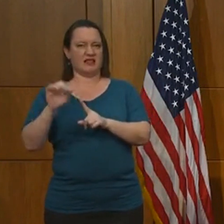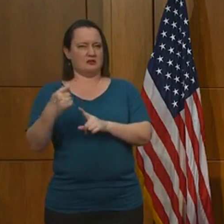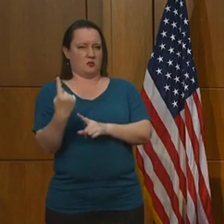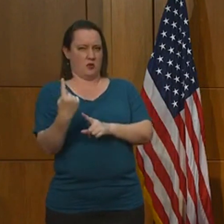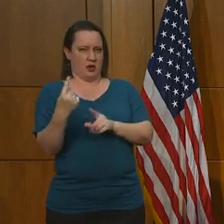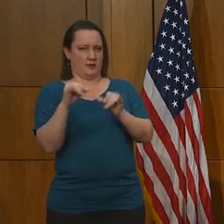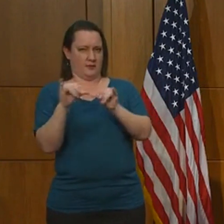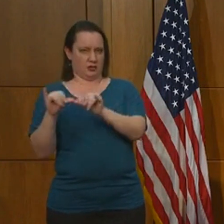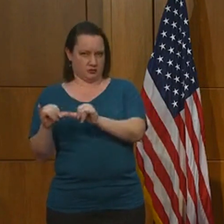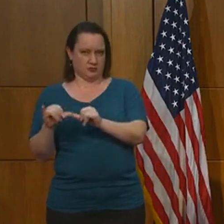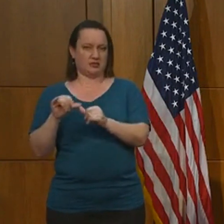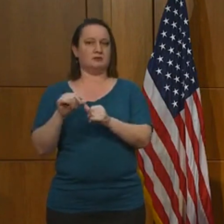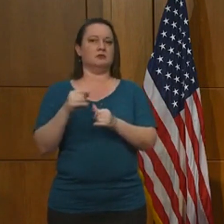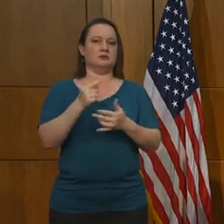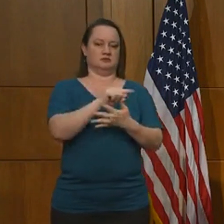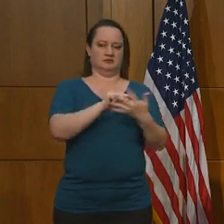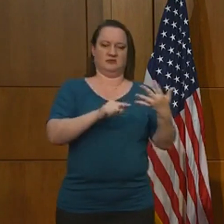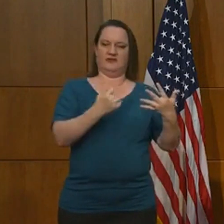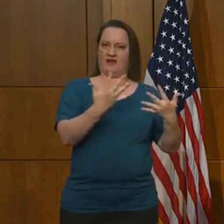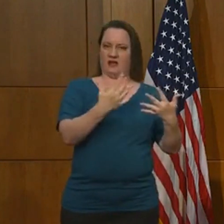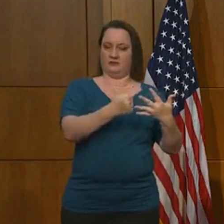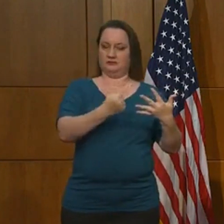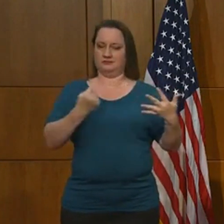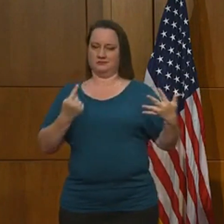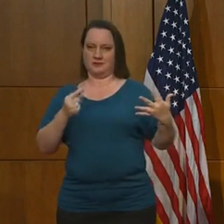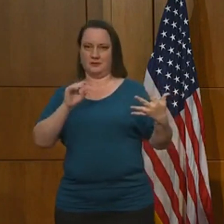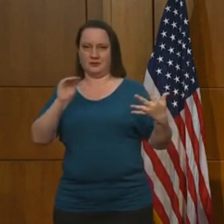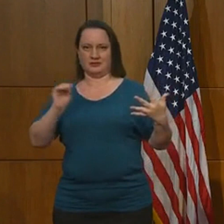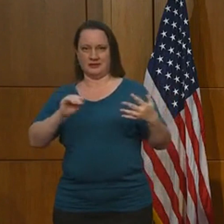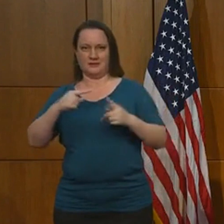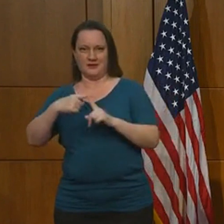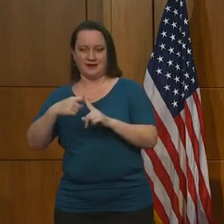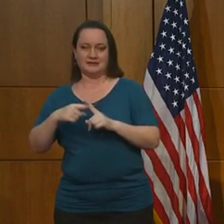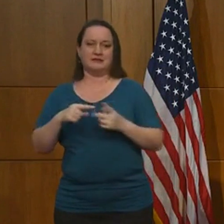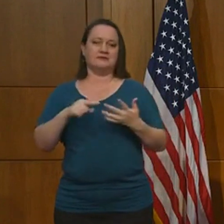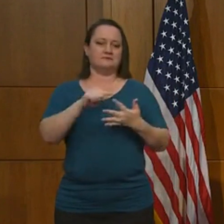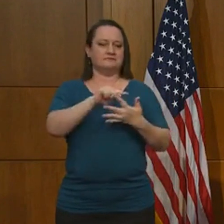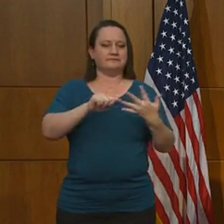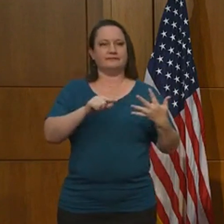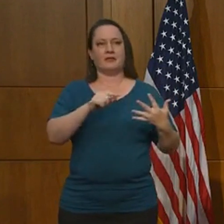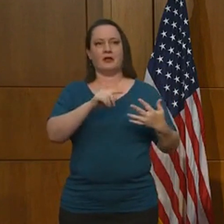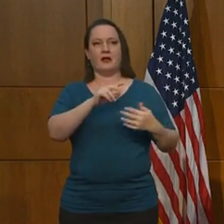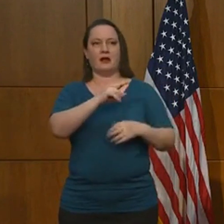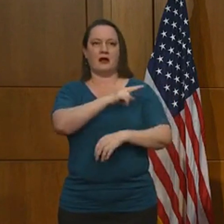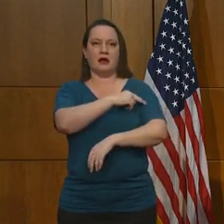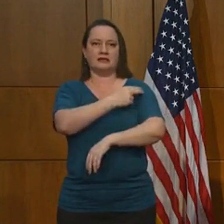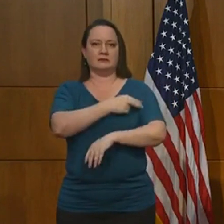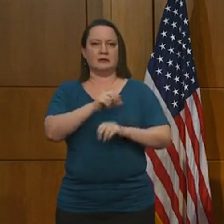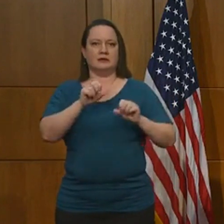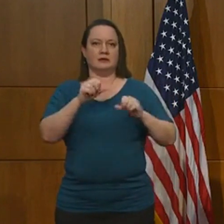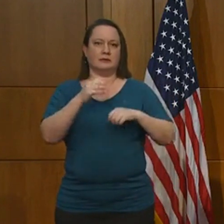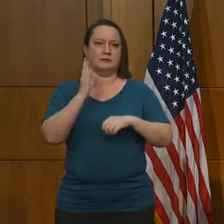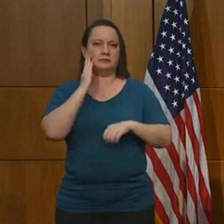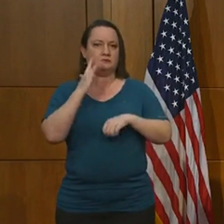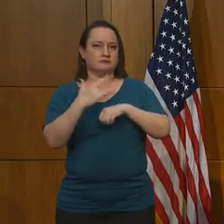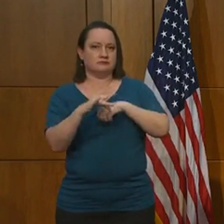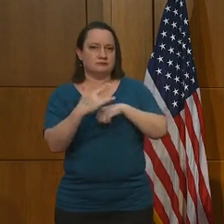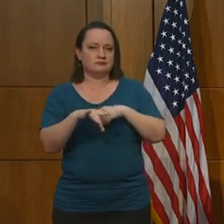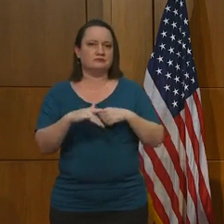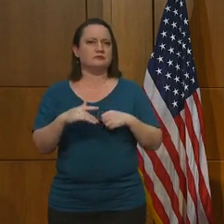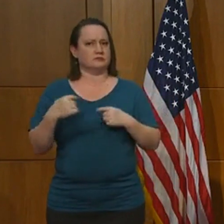metrics that we have talked about in the past. Our hospital capacity, which to date have been strong,